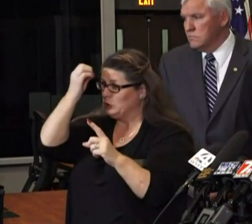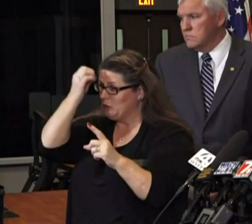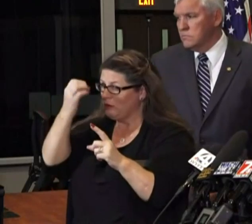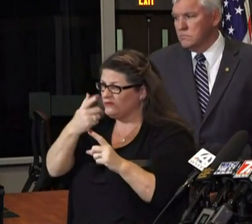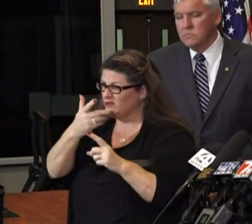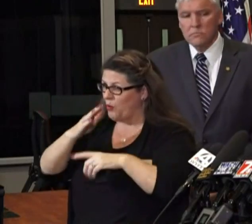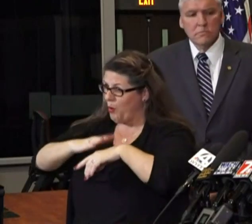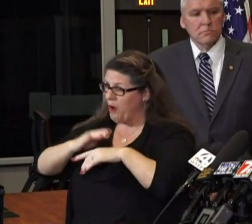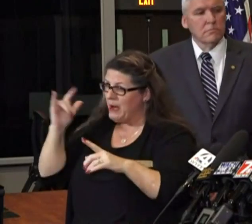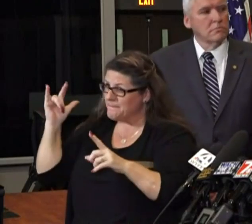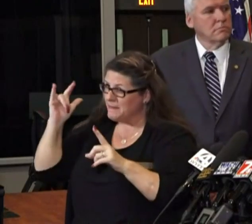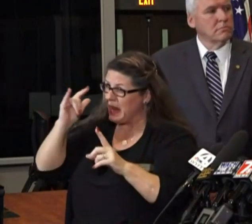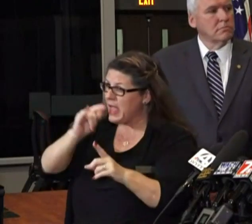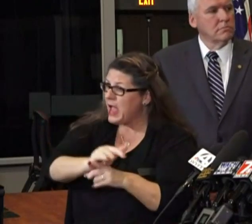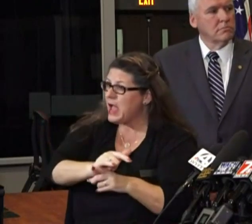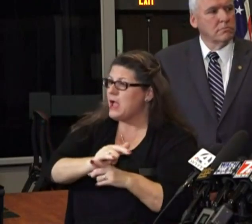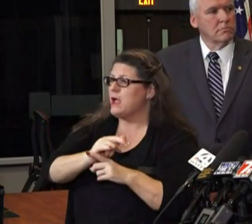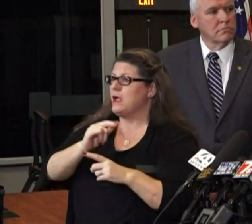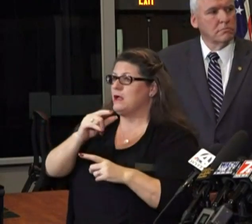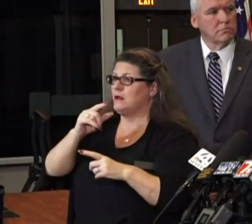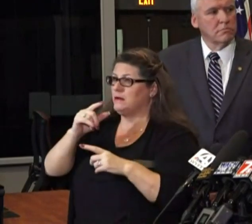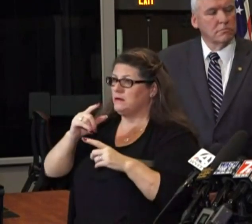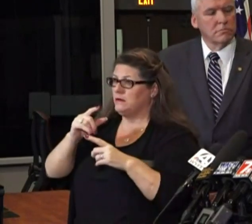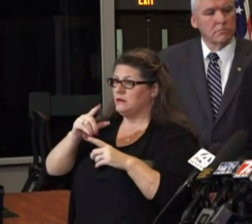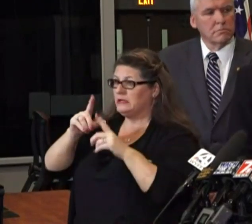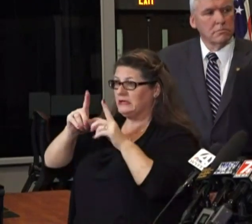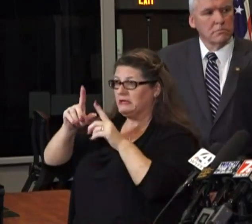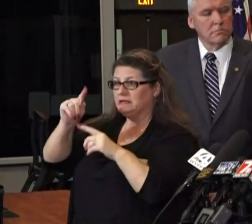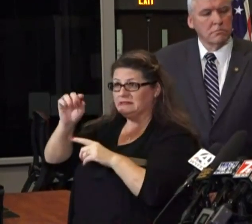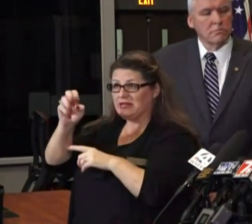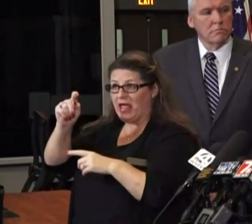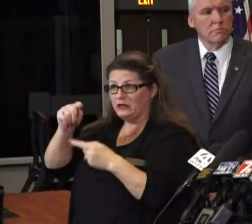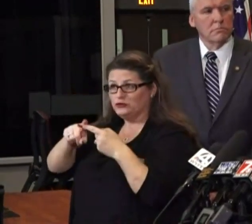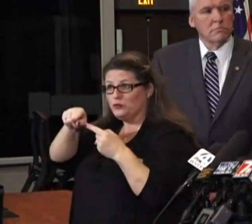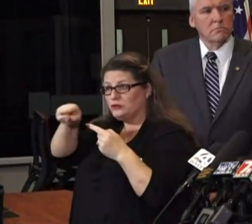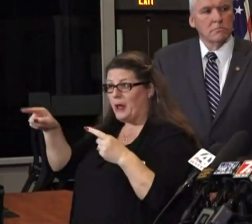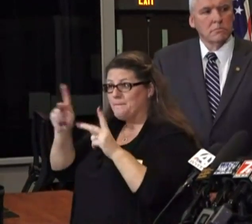on an airplane. Are those people being tested as well? Yes.